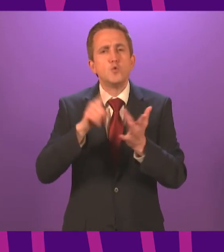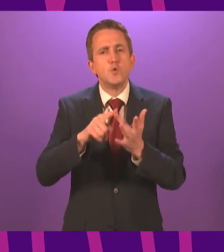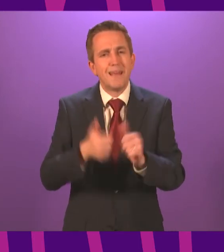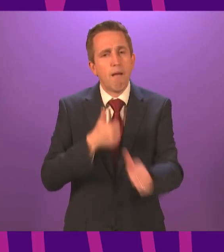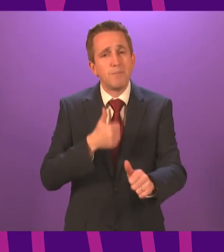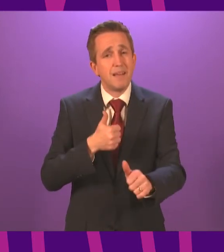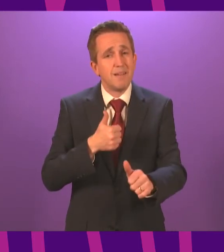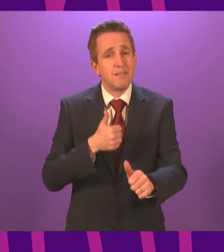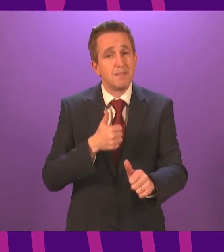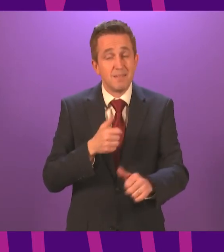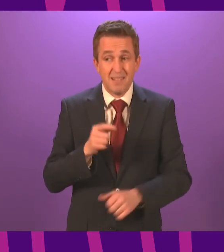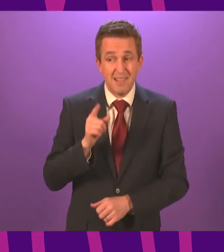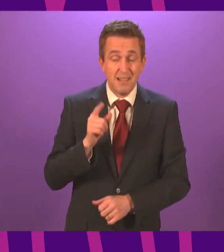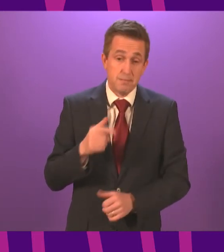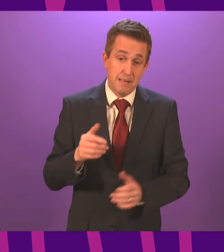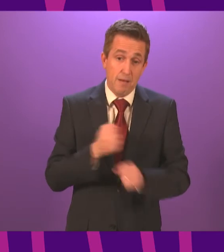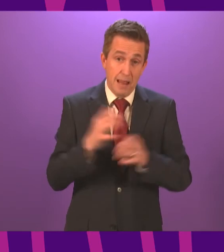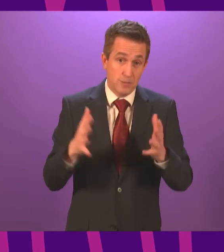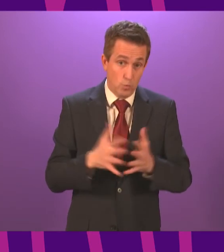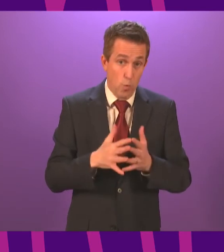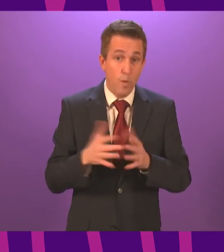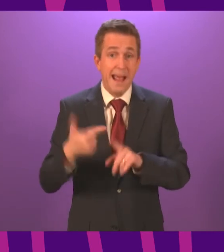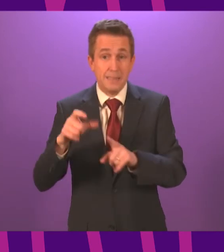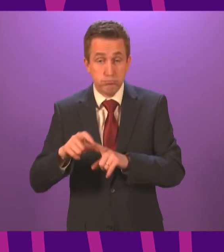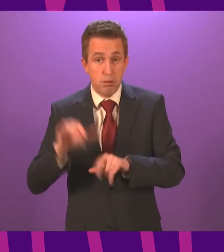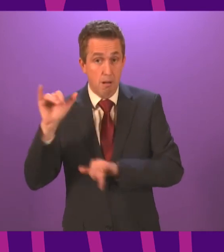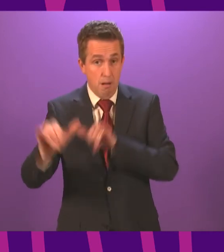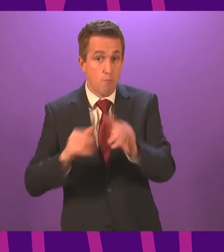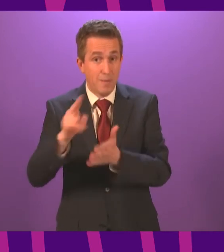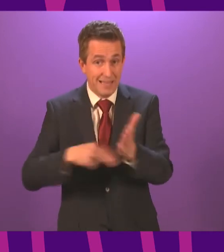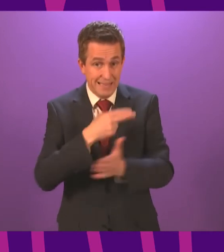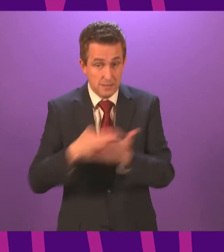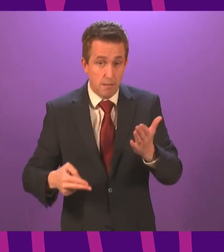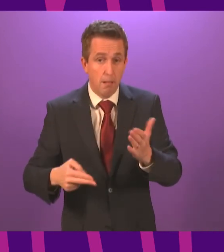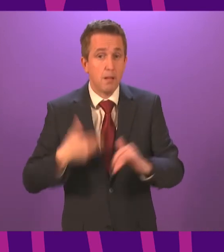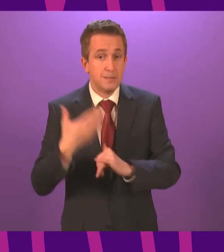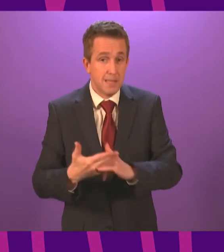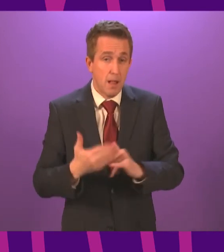have now decided to cancel all flights from Glasgow and Edinburgh until the 10th or the 11th